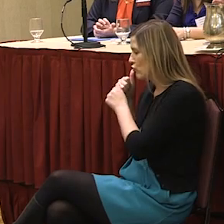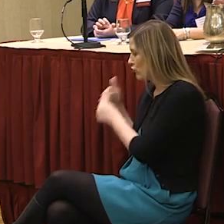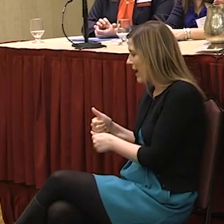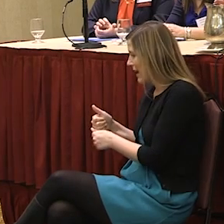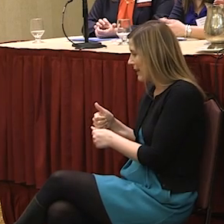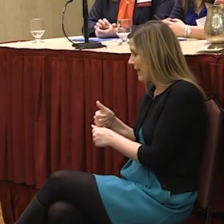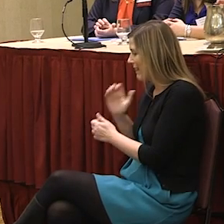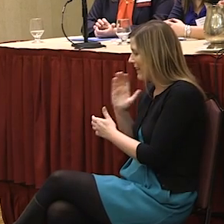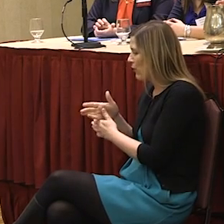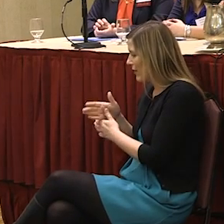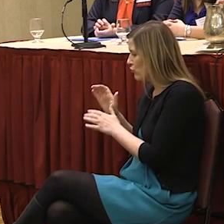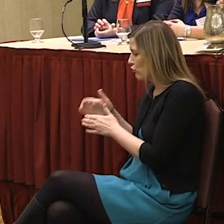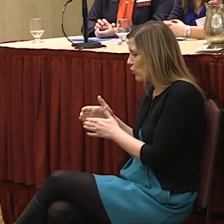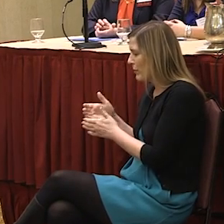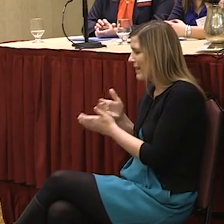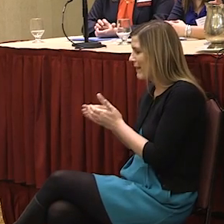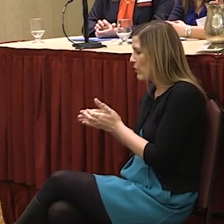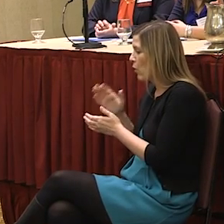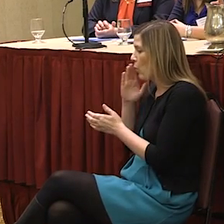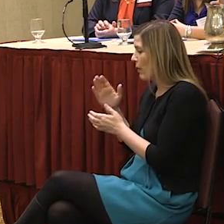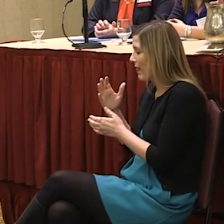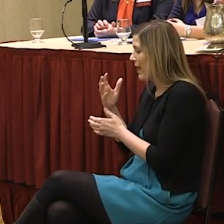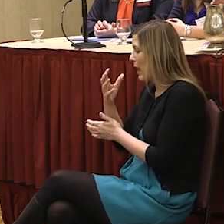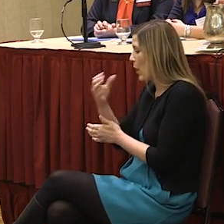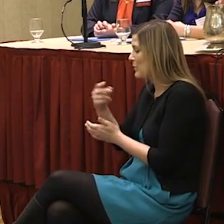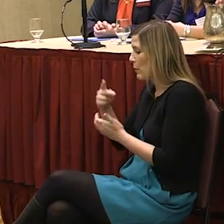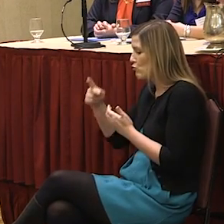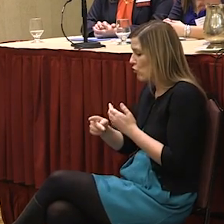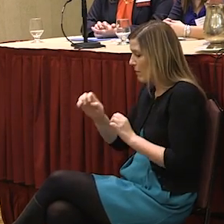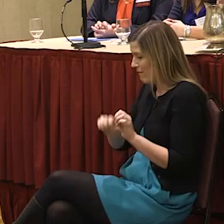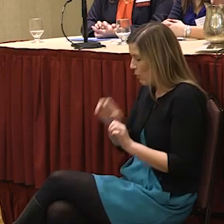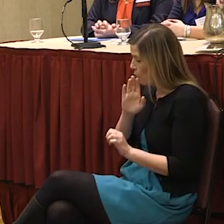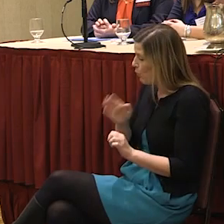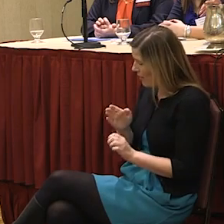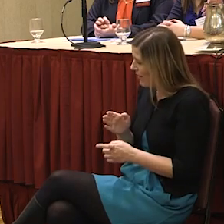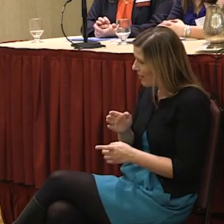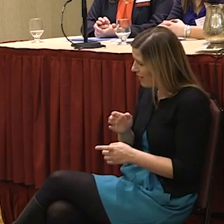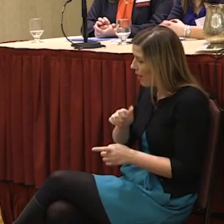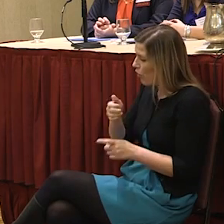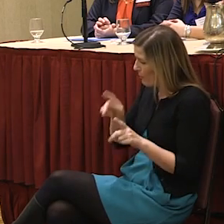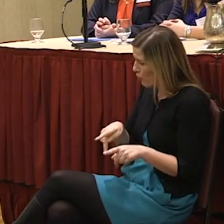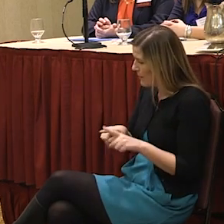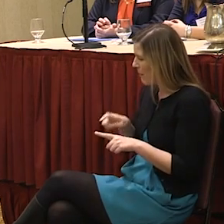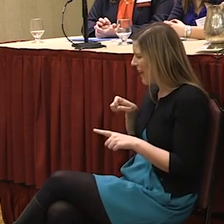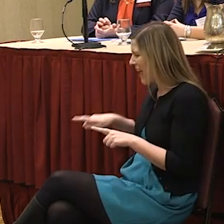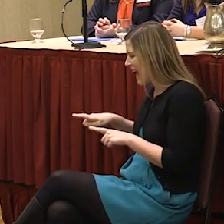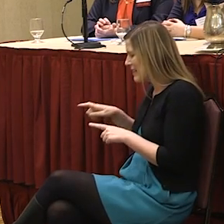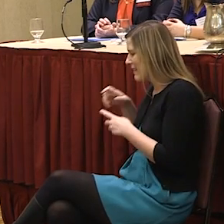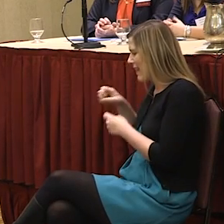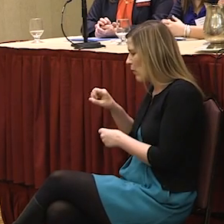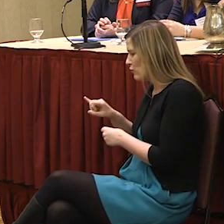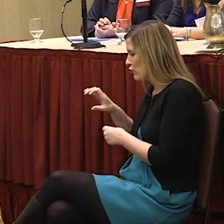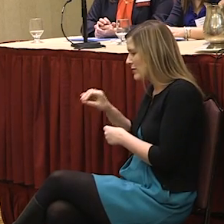the intervention group, even though there's going to be an external program eval that's done by someone else. The health plans